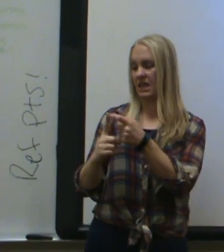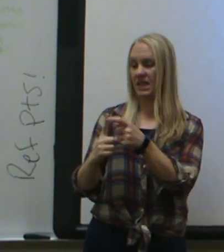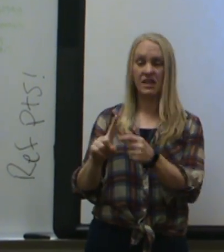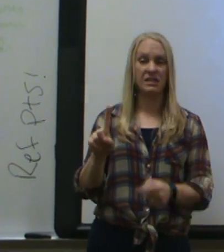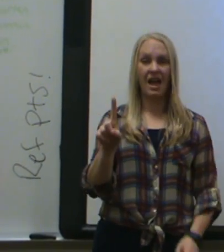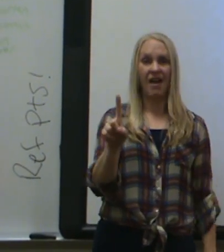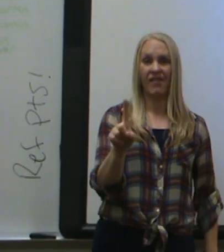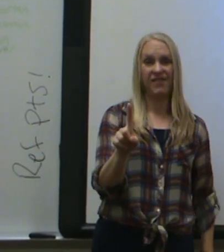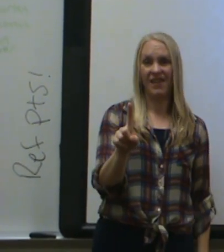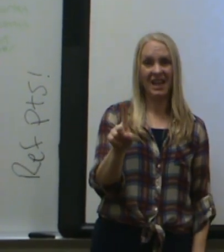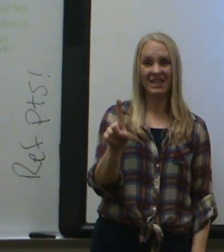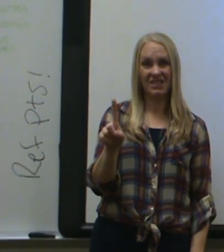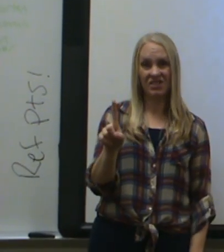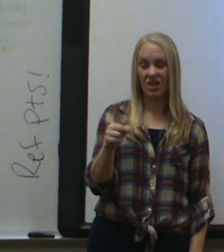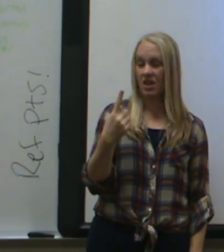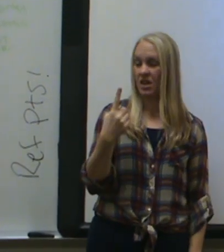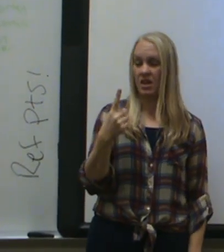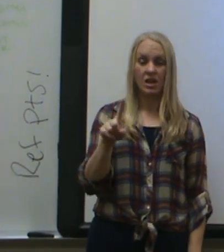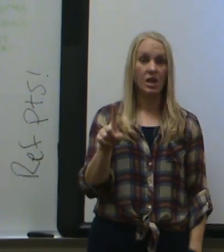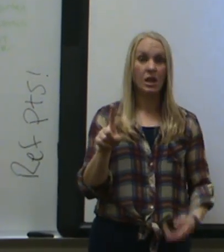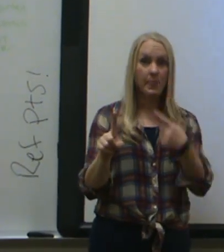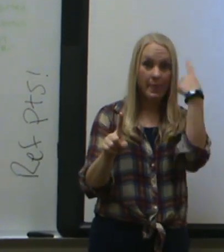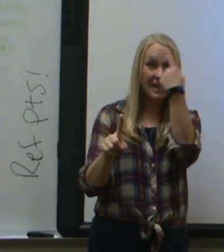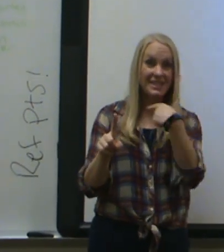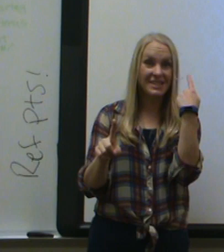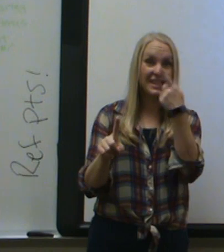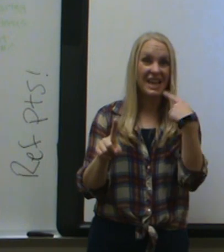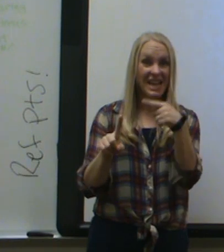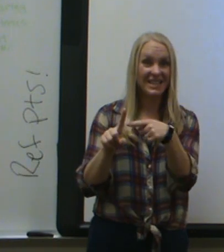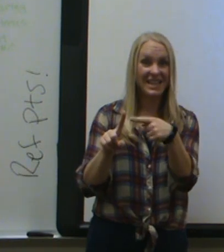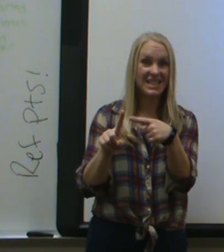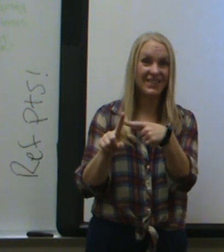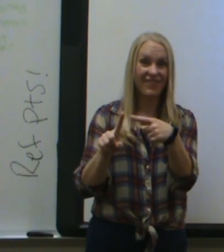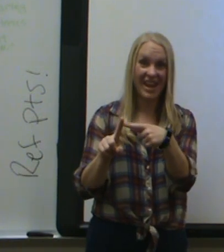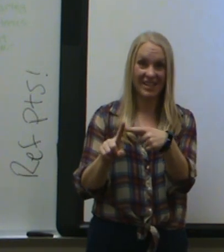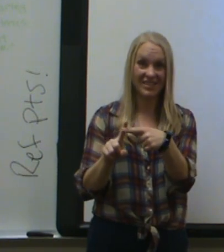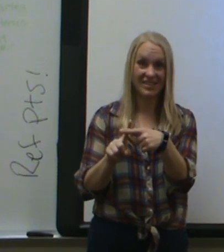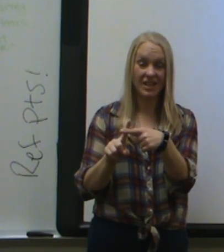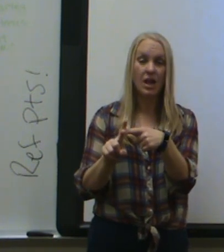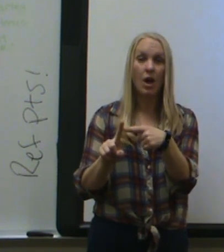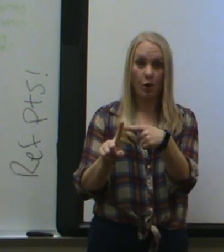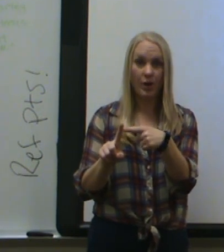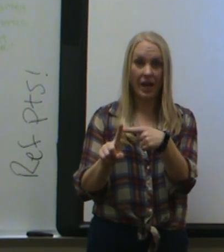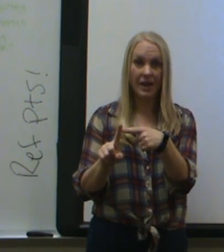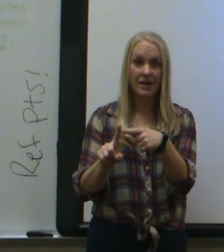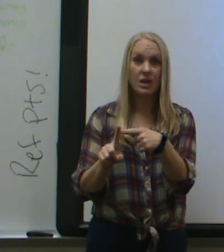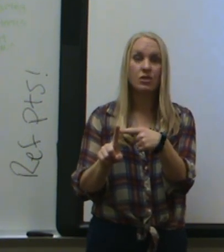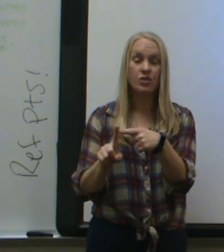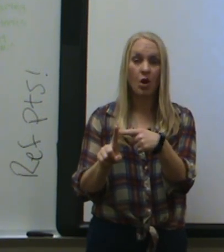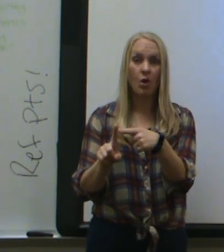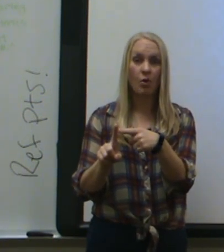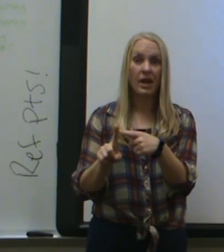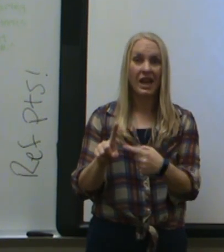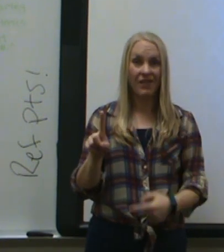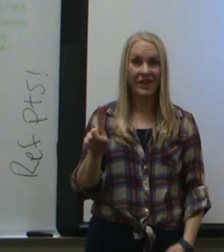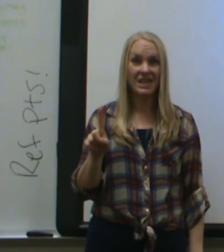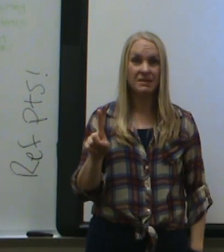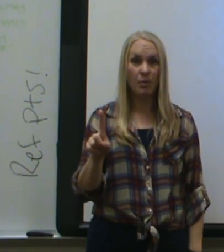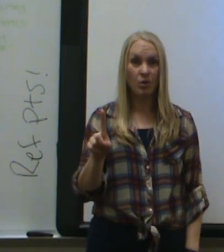he doesn't have a face. This is his face, okay? So if he's